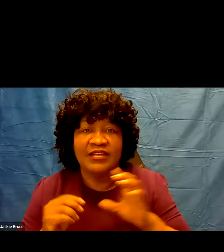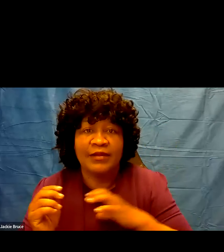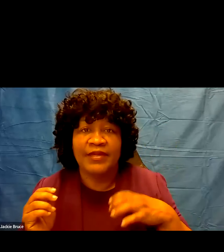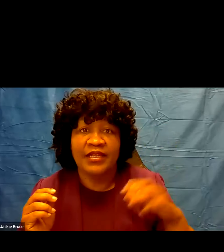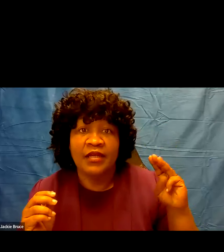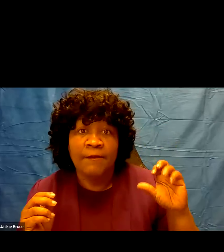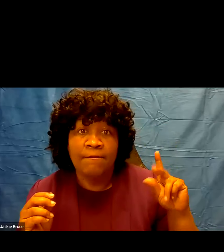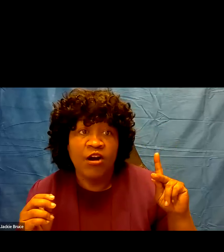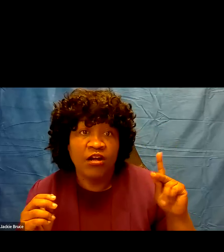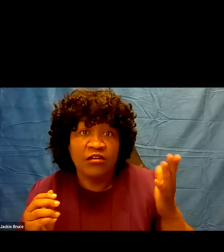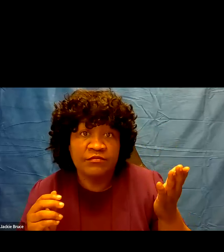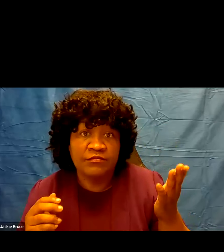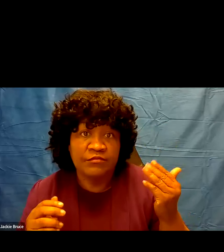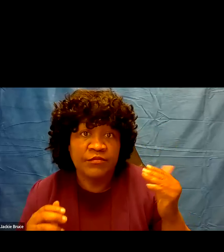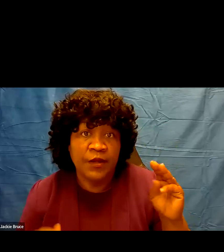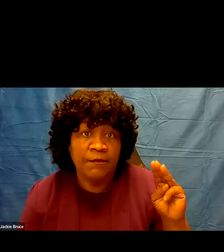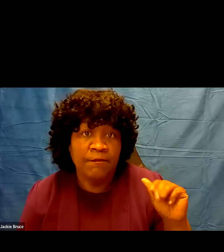Mark?